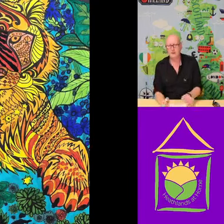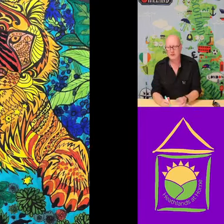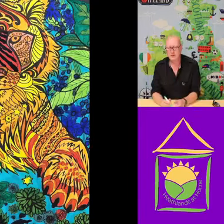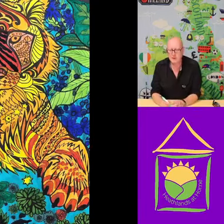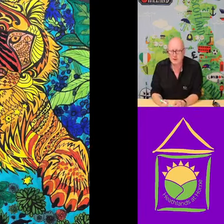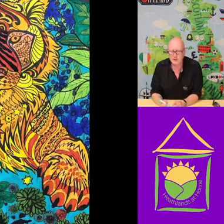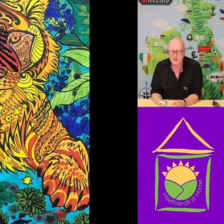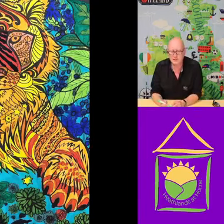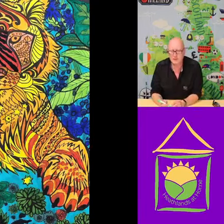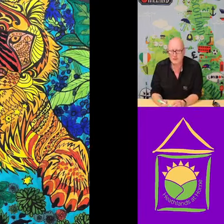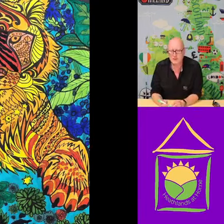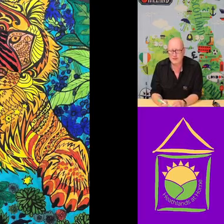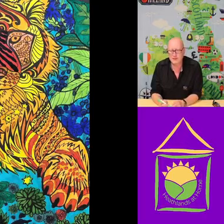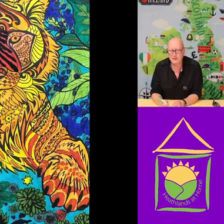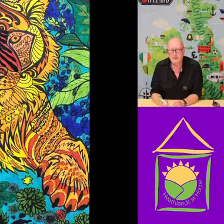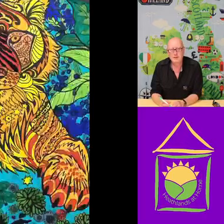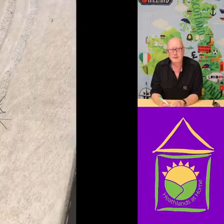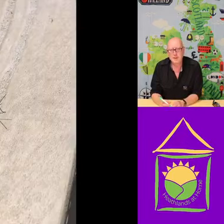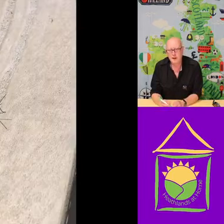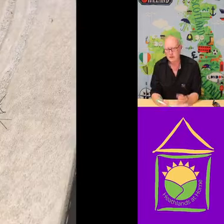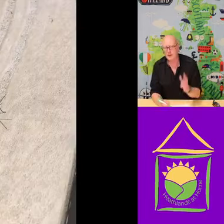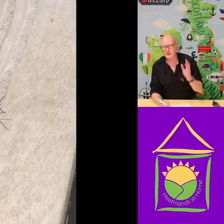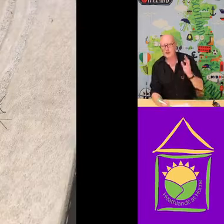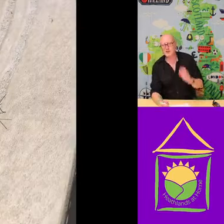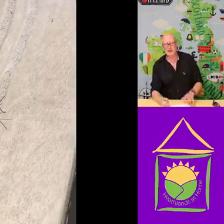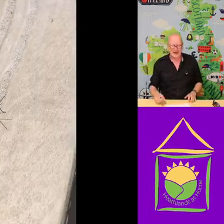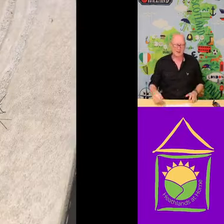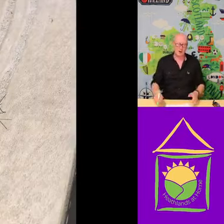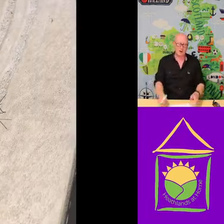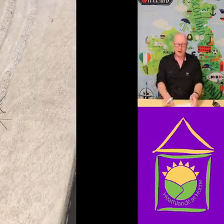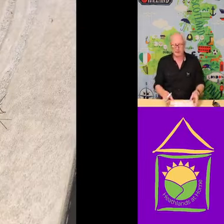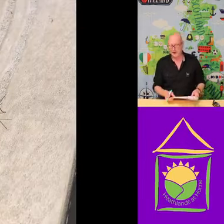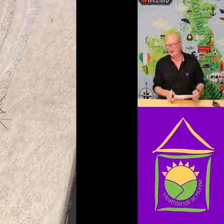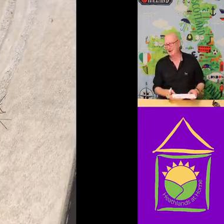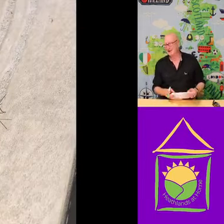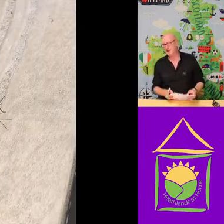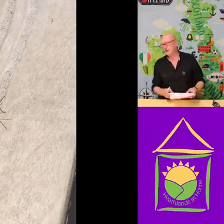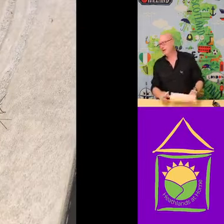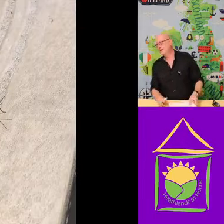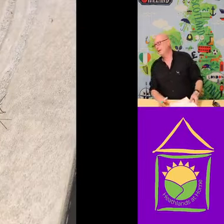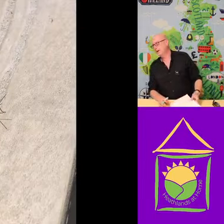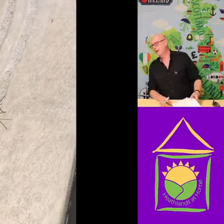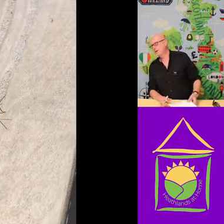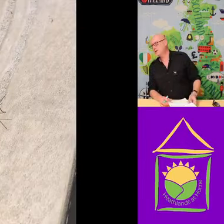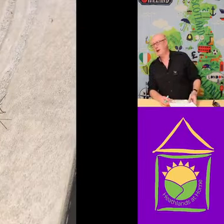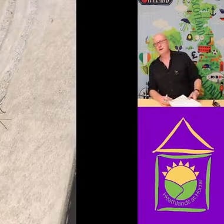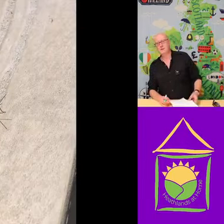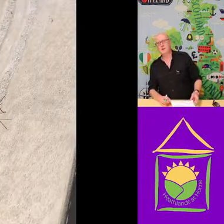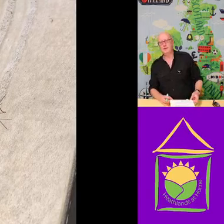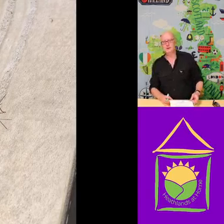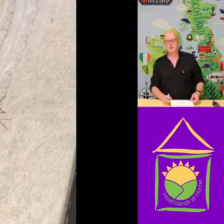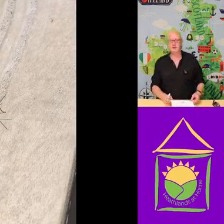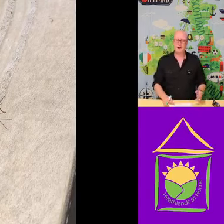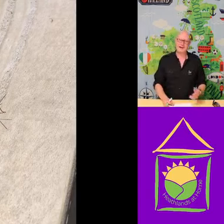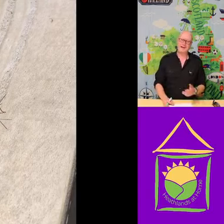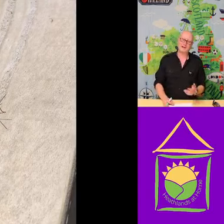Yeah. That's not, let us know. It looks very 60s. Apparently, I'd say I hangs by this. Ah,